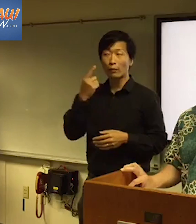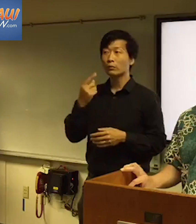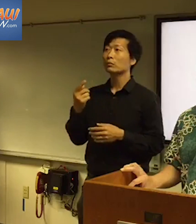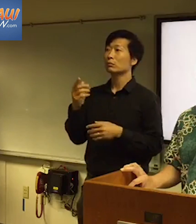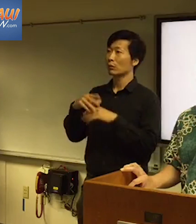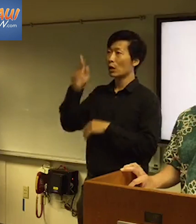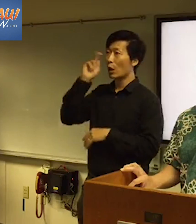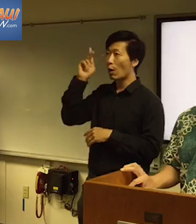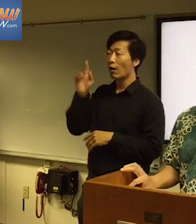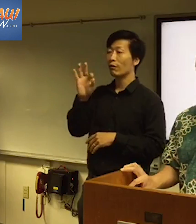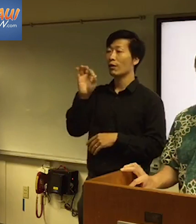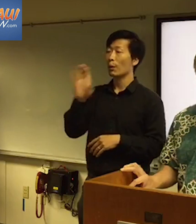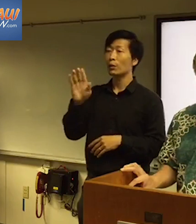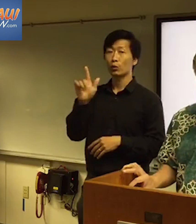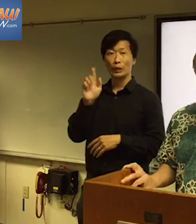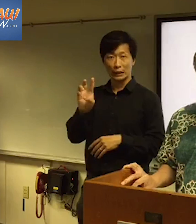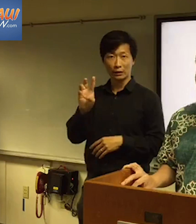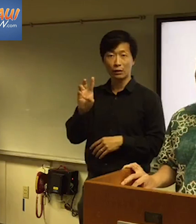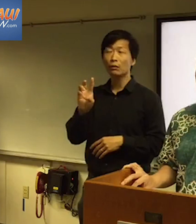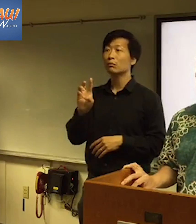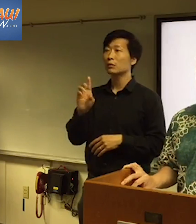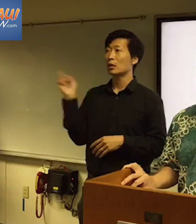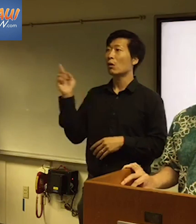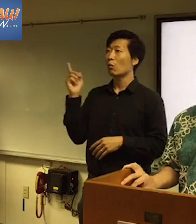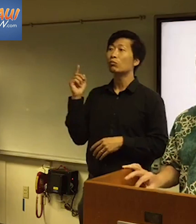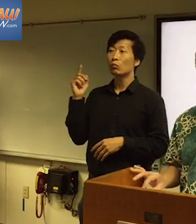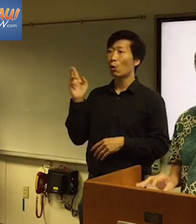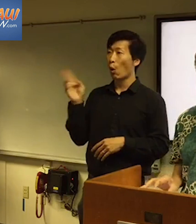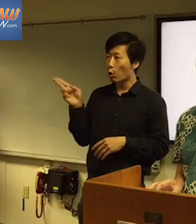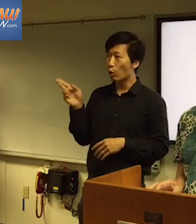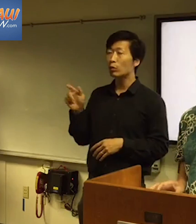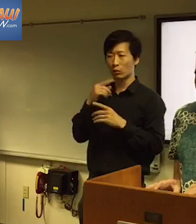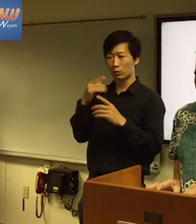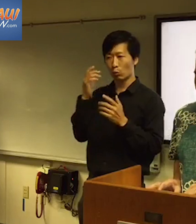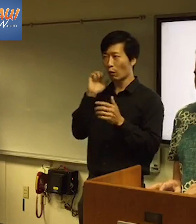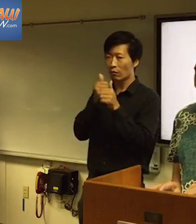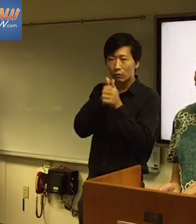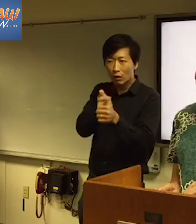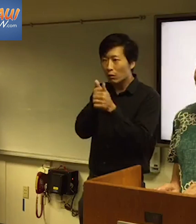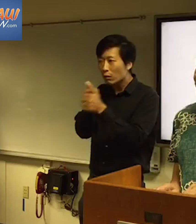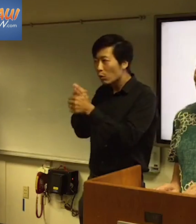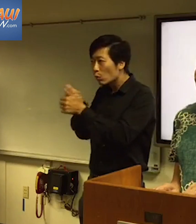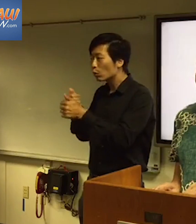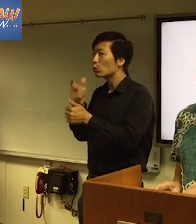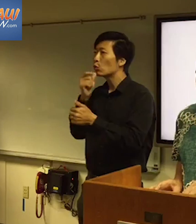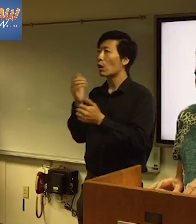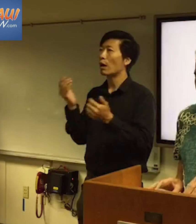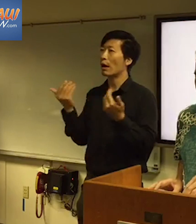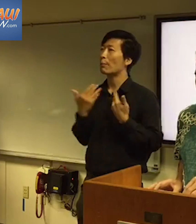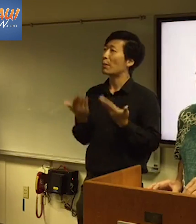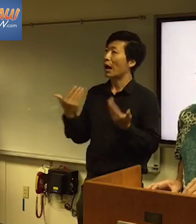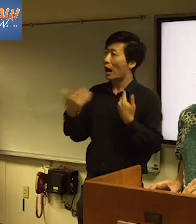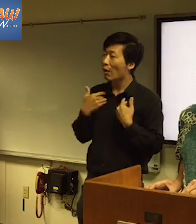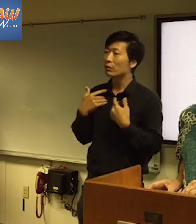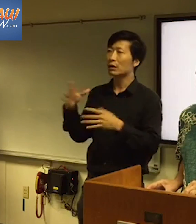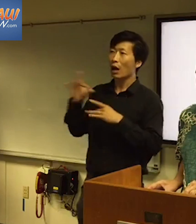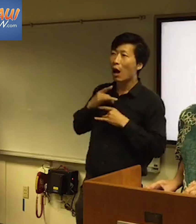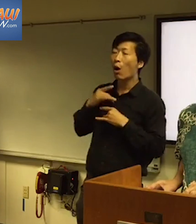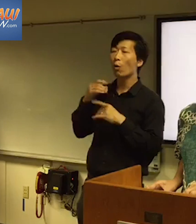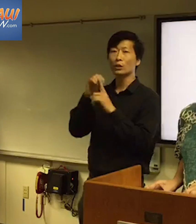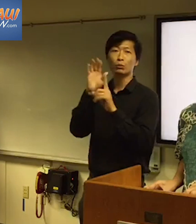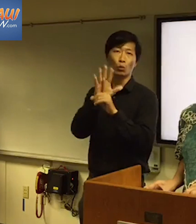ensure that all appropriate steps are being taken to protect the public and prepare for